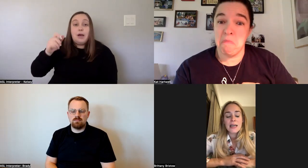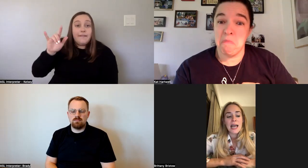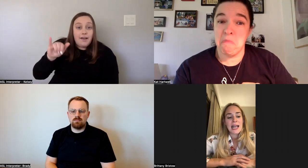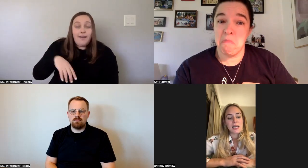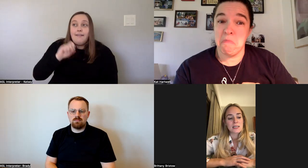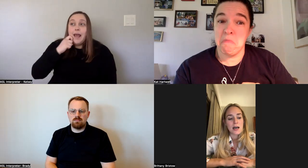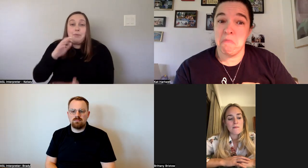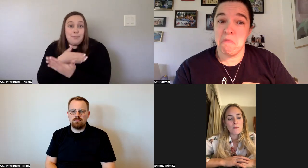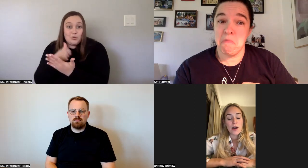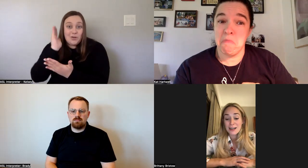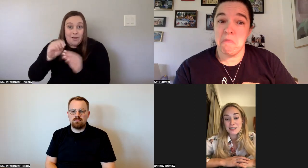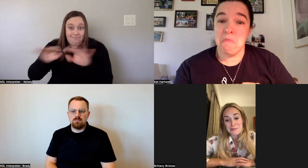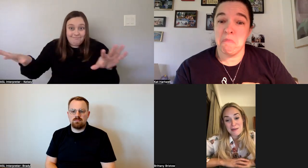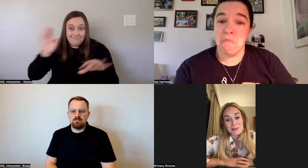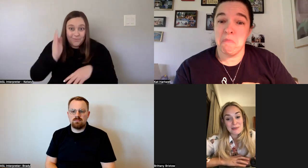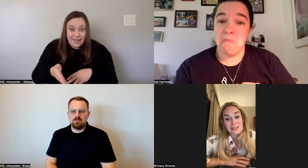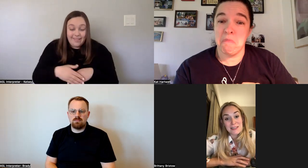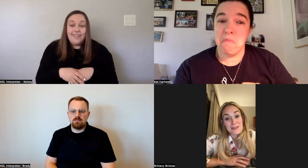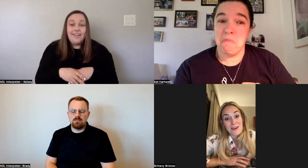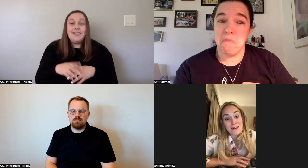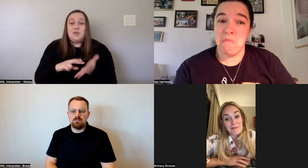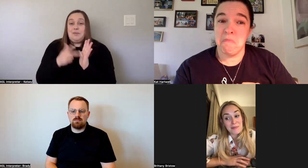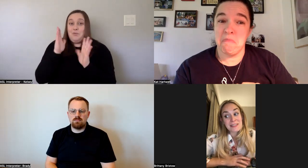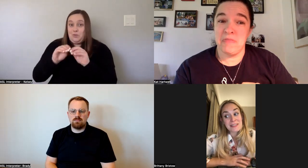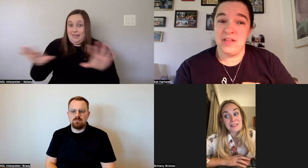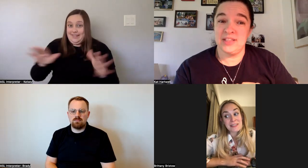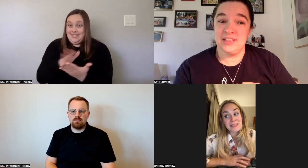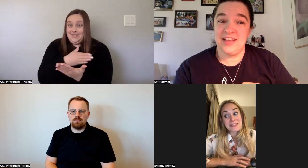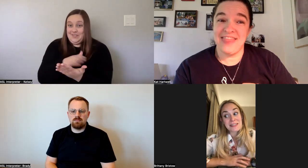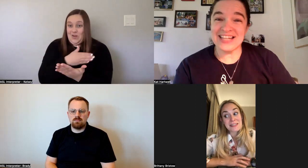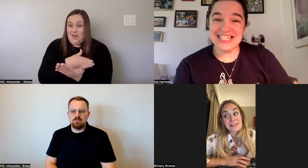stuff. And we're actually going to be able to release the song from the